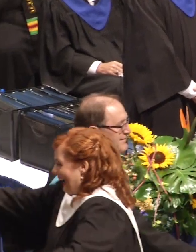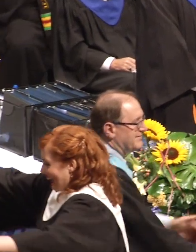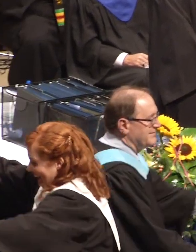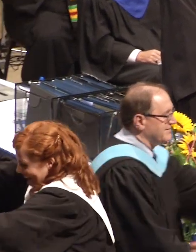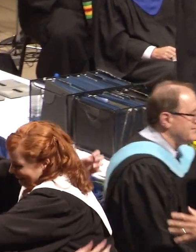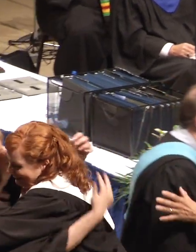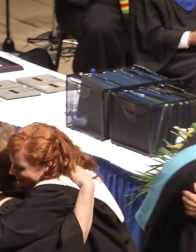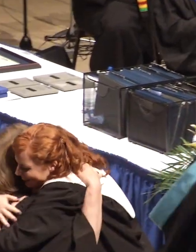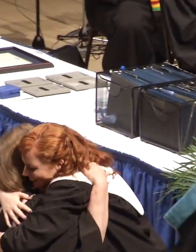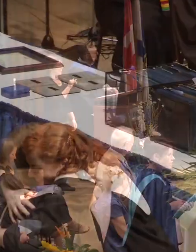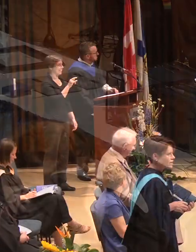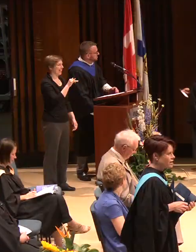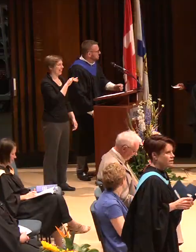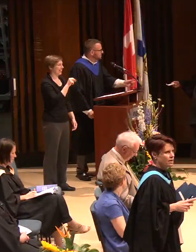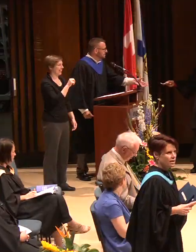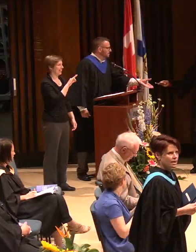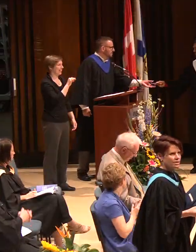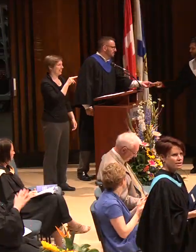Caitlin Fancy.